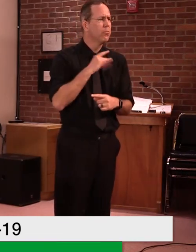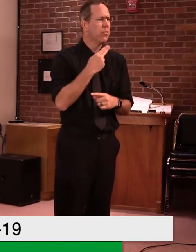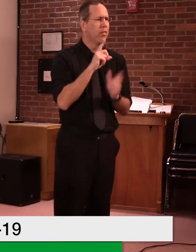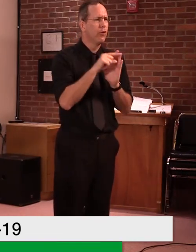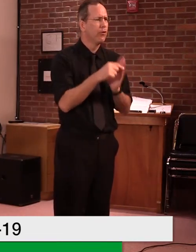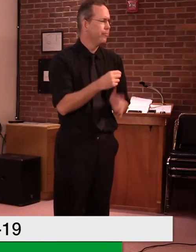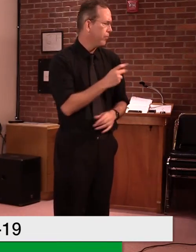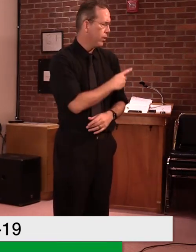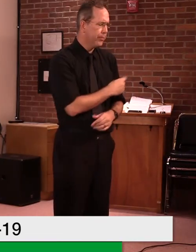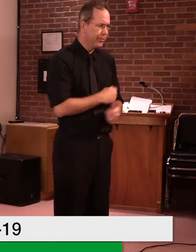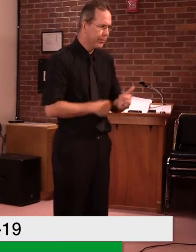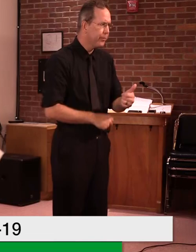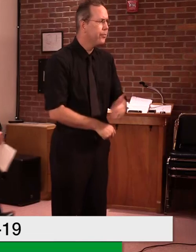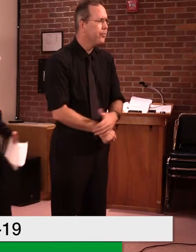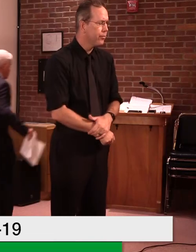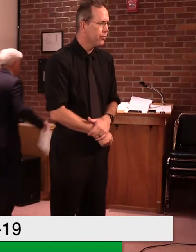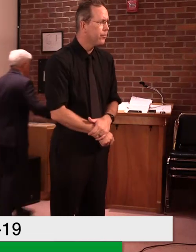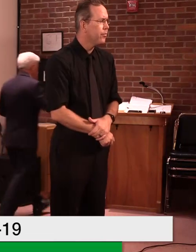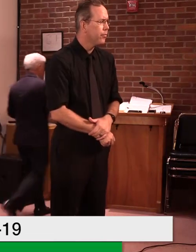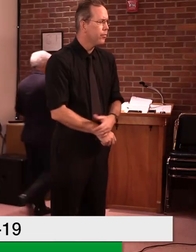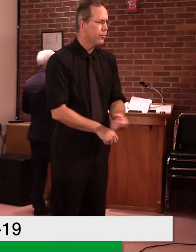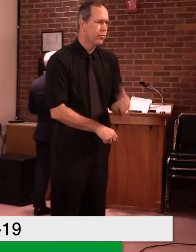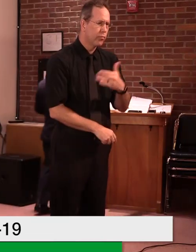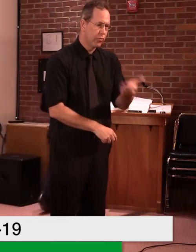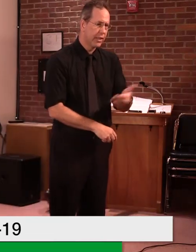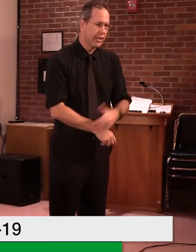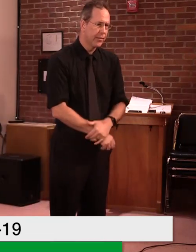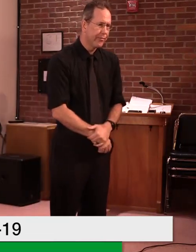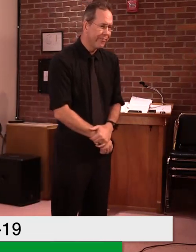Joe Lee Sherman, Local 22, Local 44.